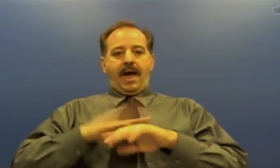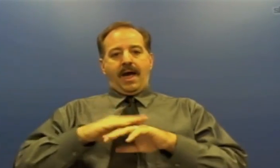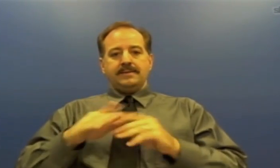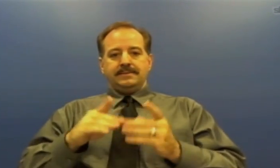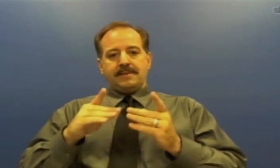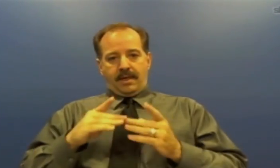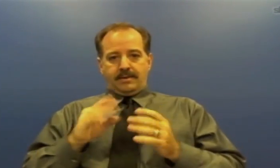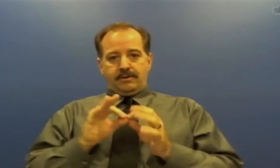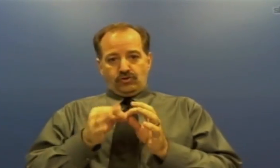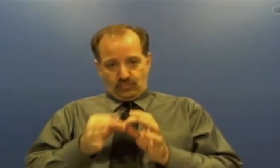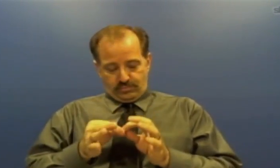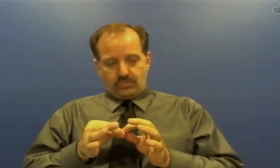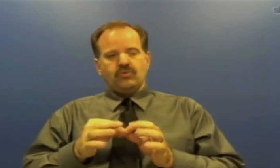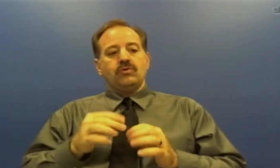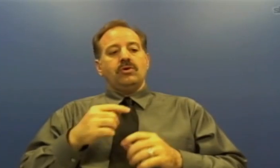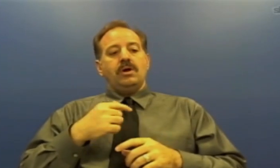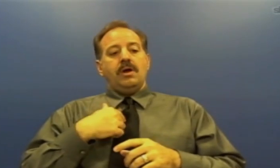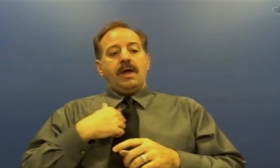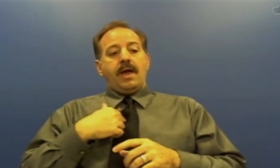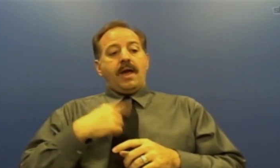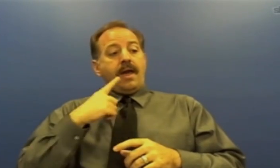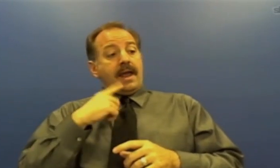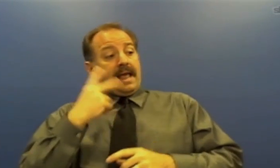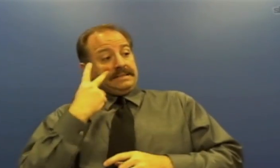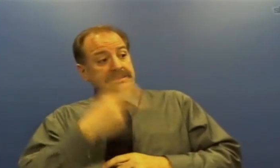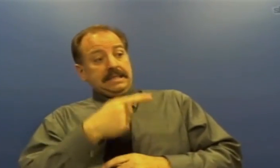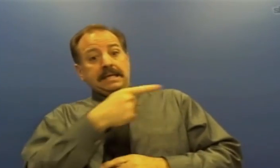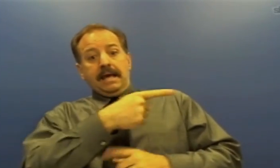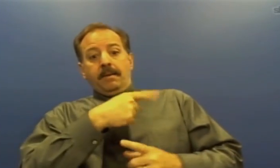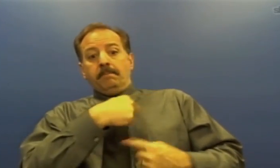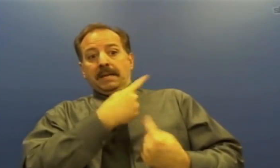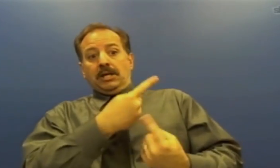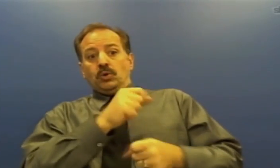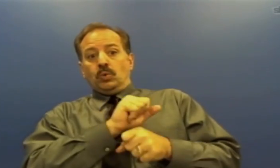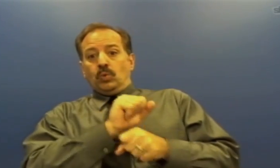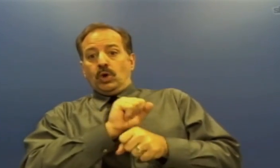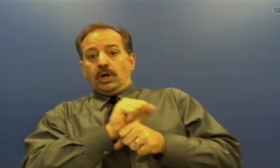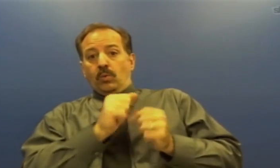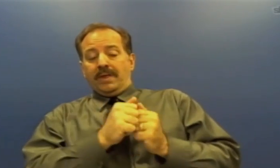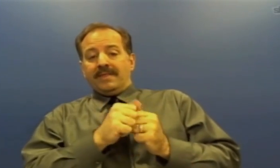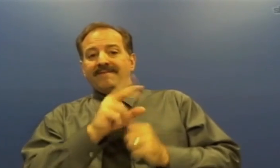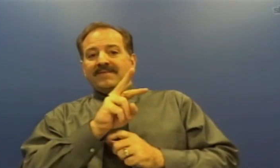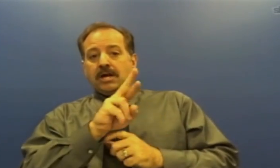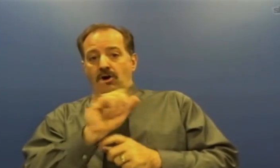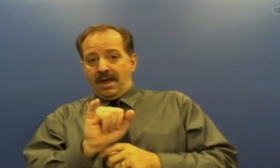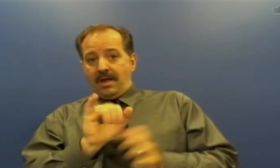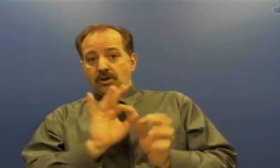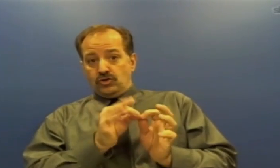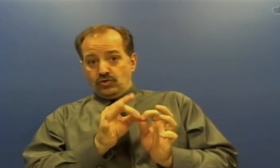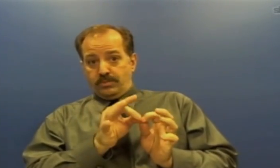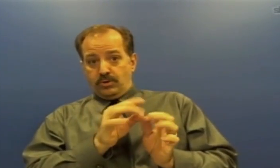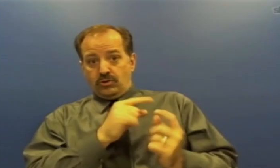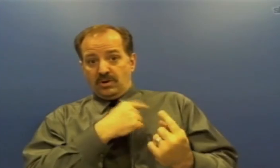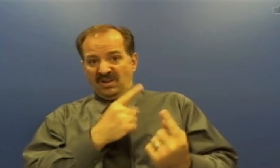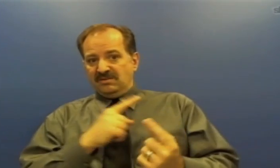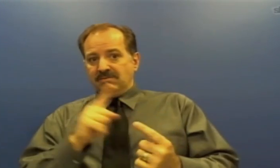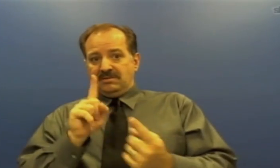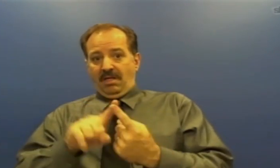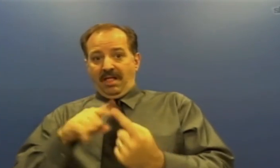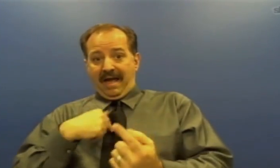into a situation as an on-site interpreter, and I see that the patient has been working with a VRI